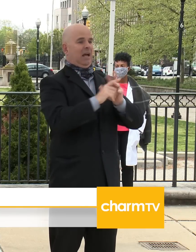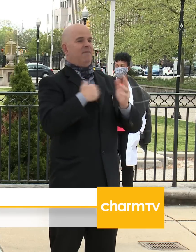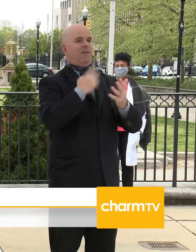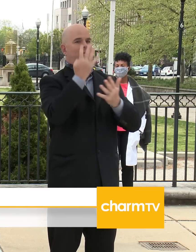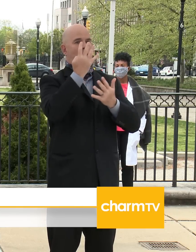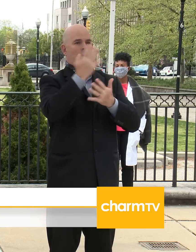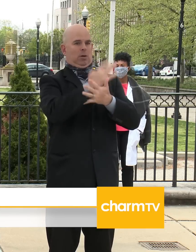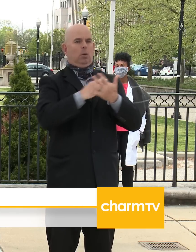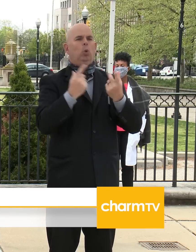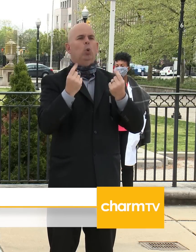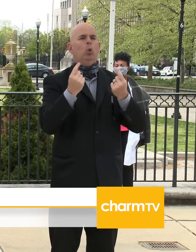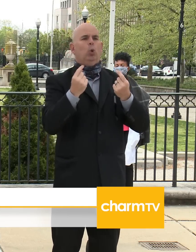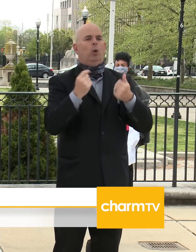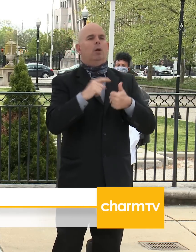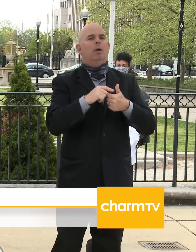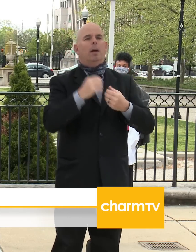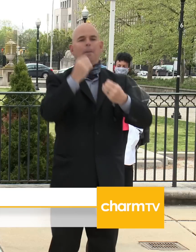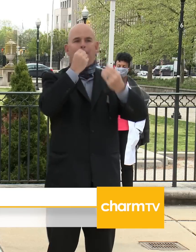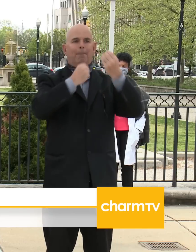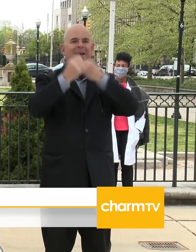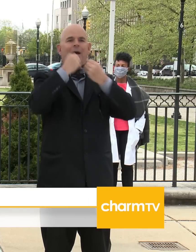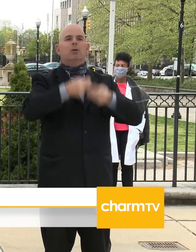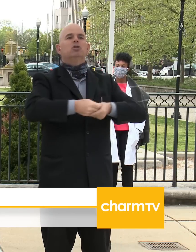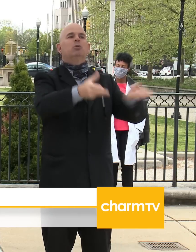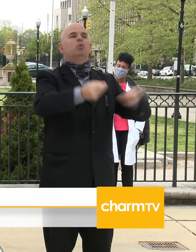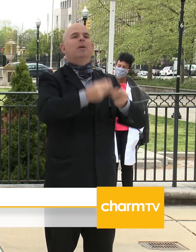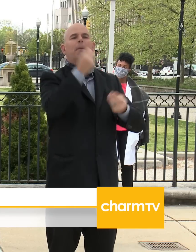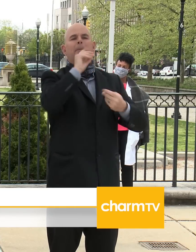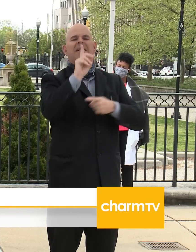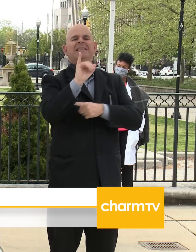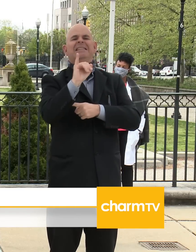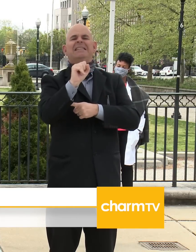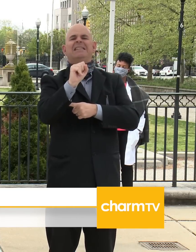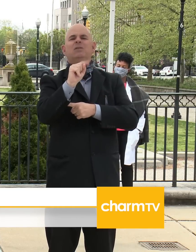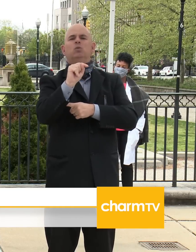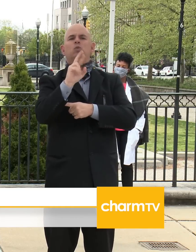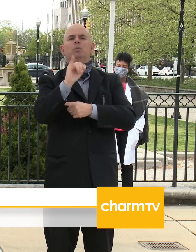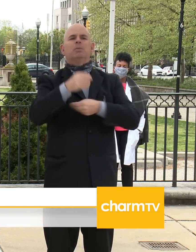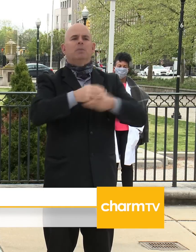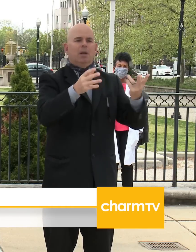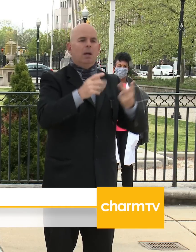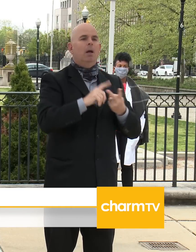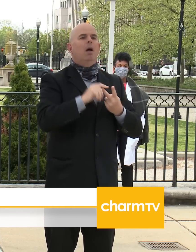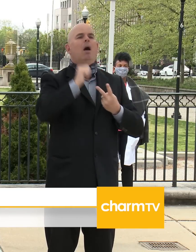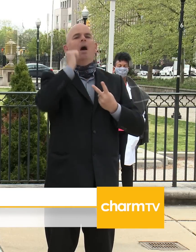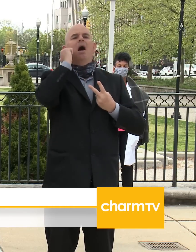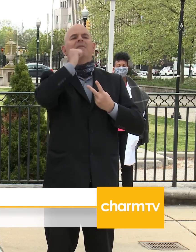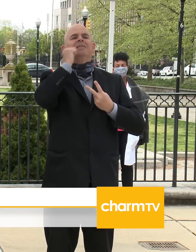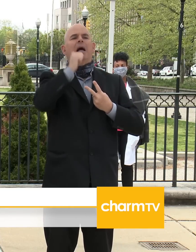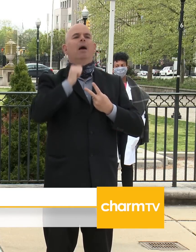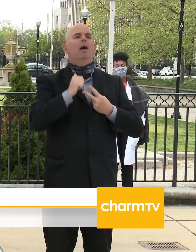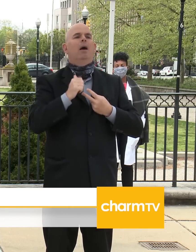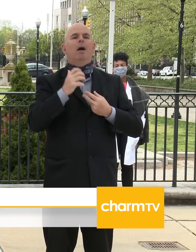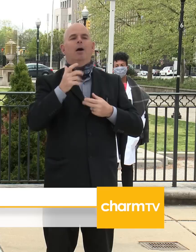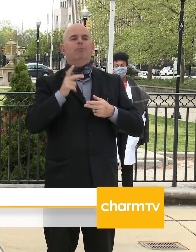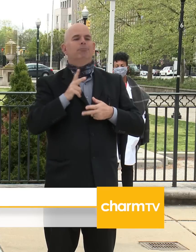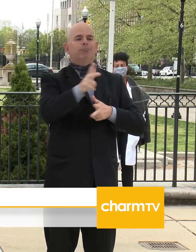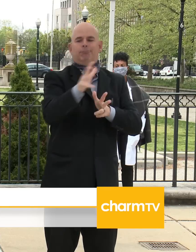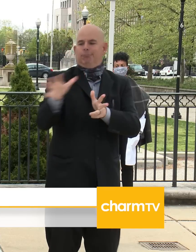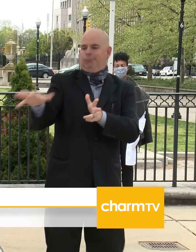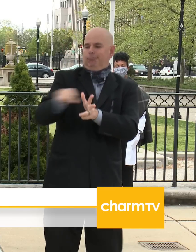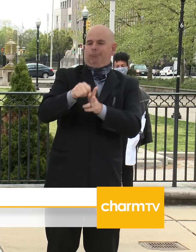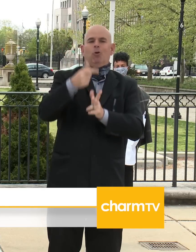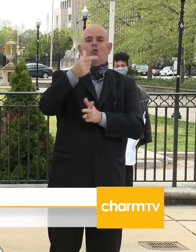meal distribution. The city will continue to provide daily grab-and-go meals for youth and families and